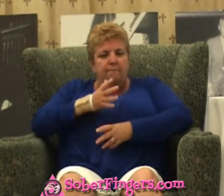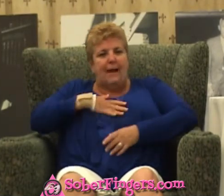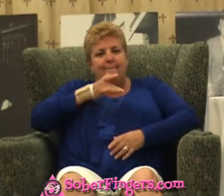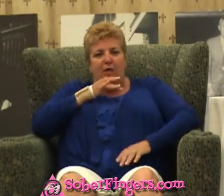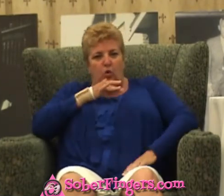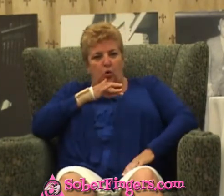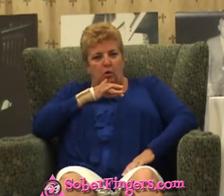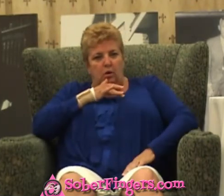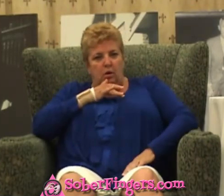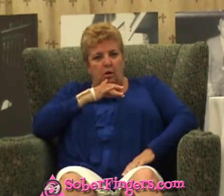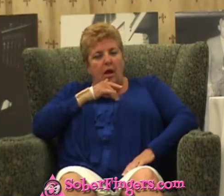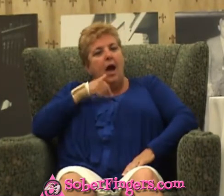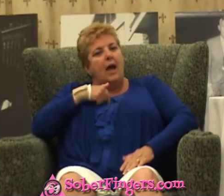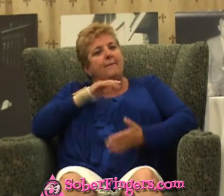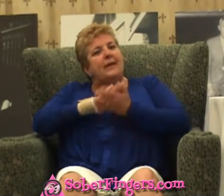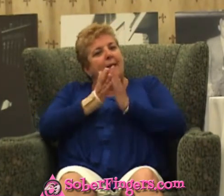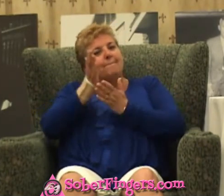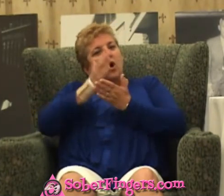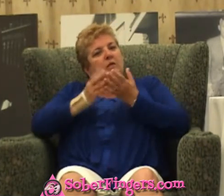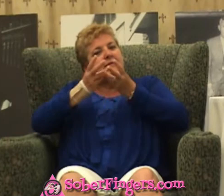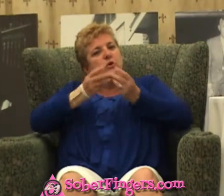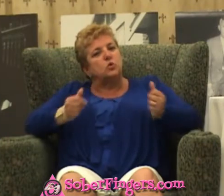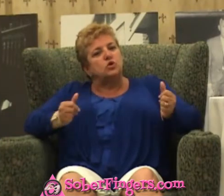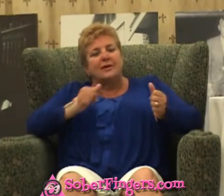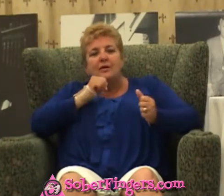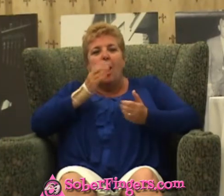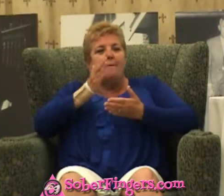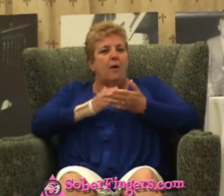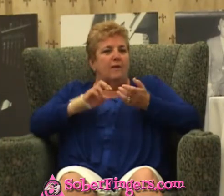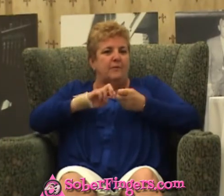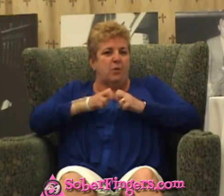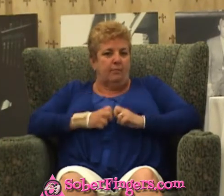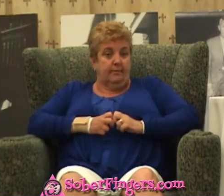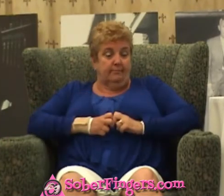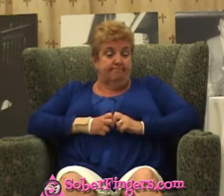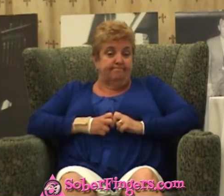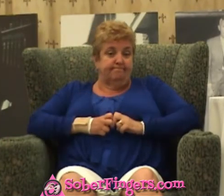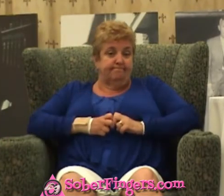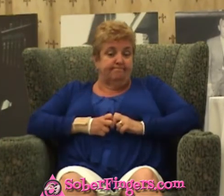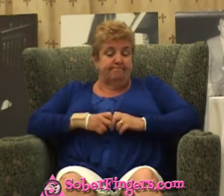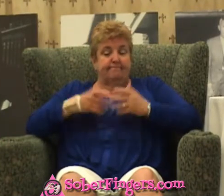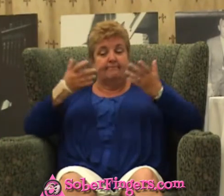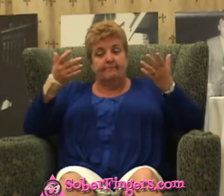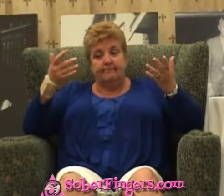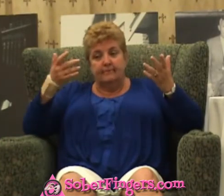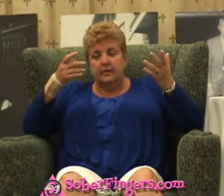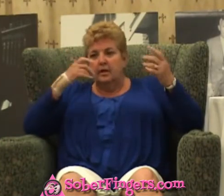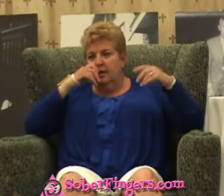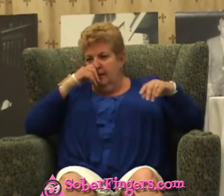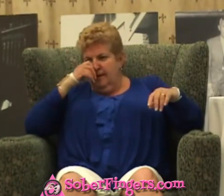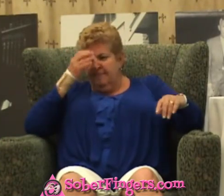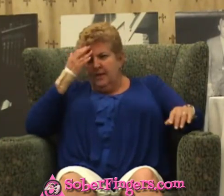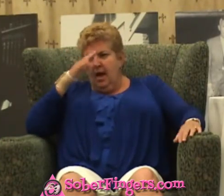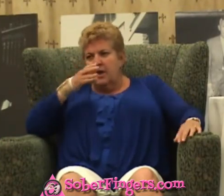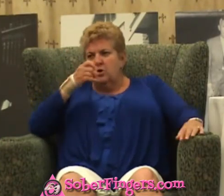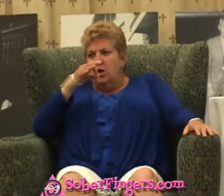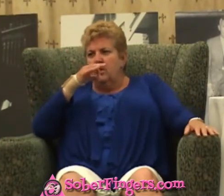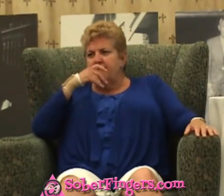part of the problem. Over time, I don't know if you've ever gotten into this, but Howard